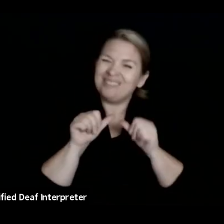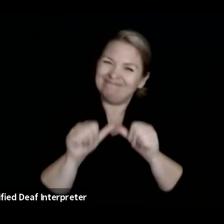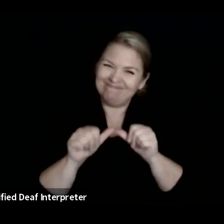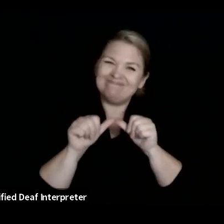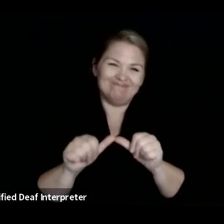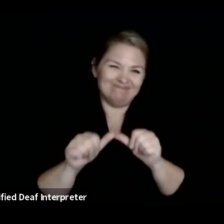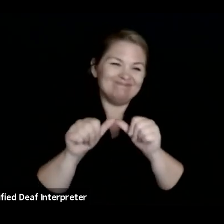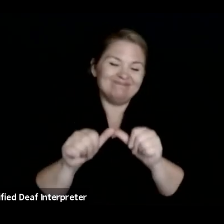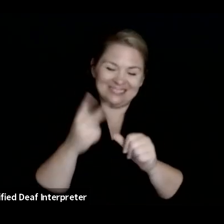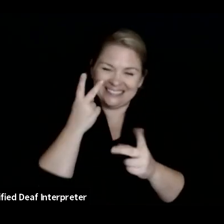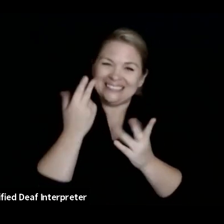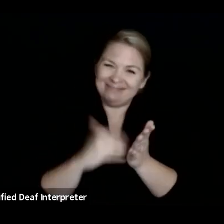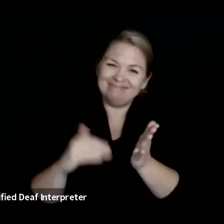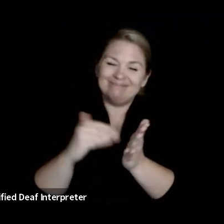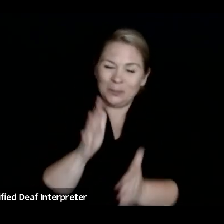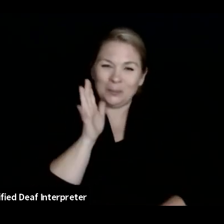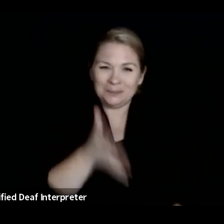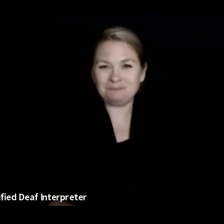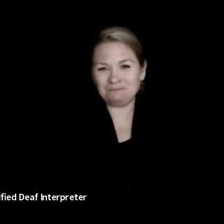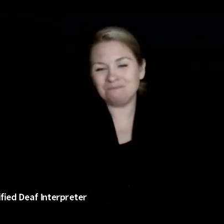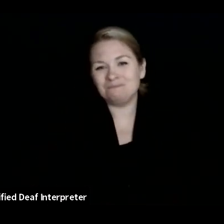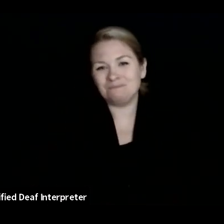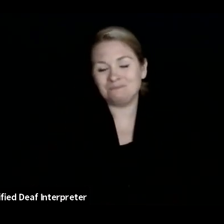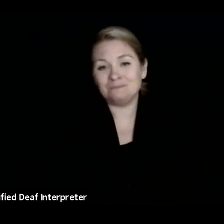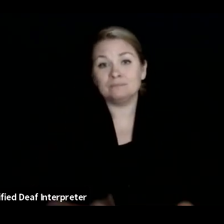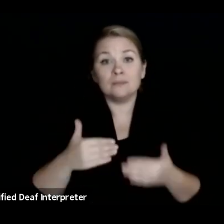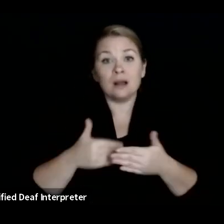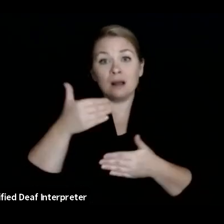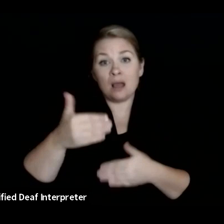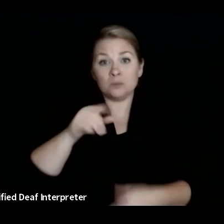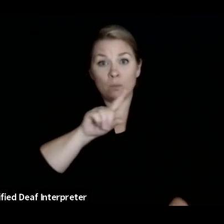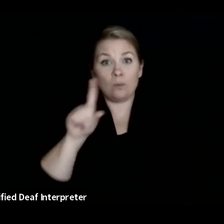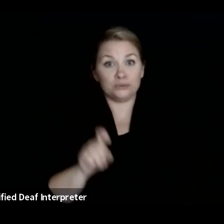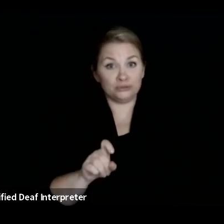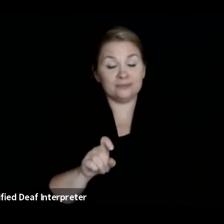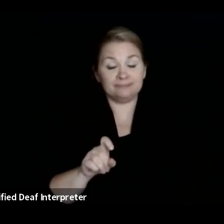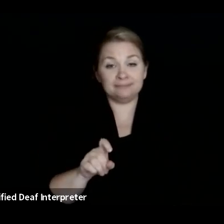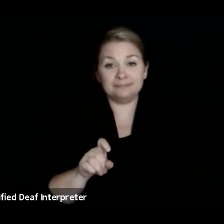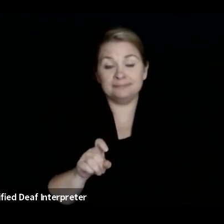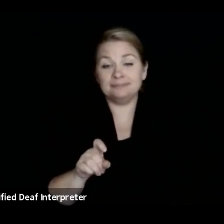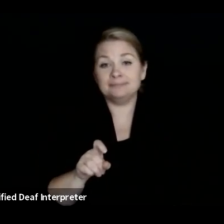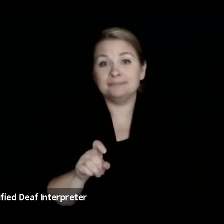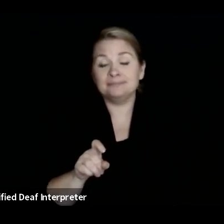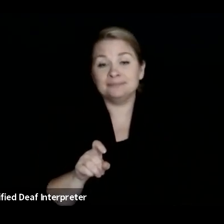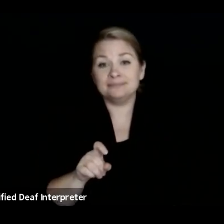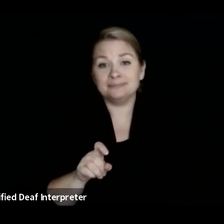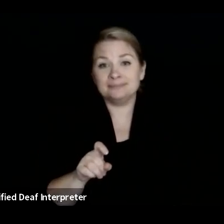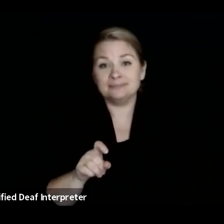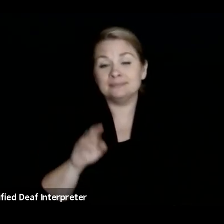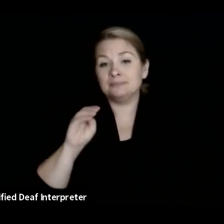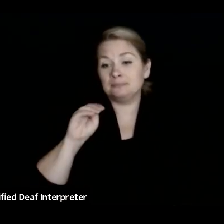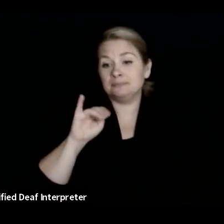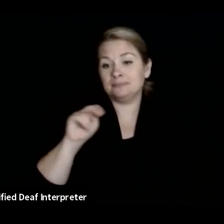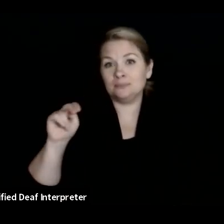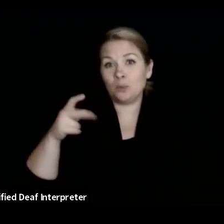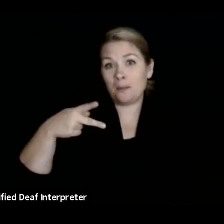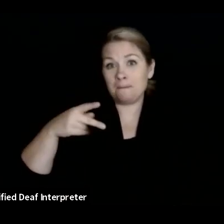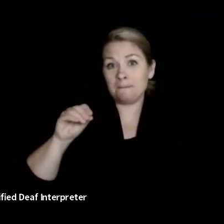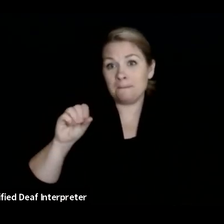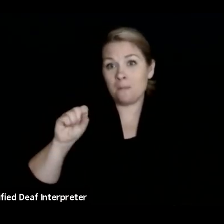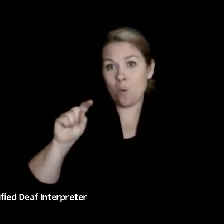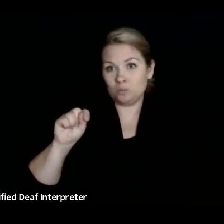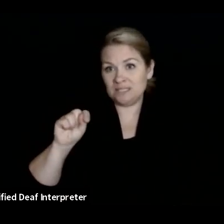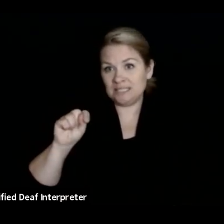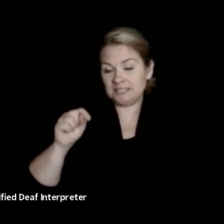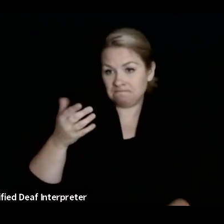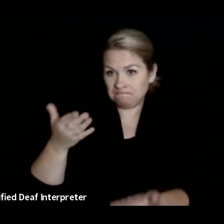Next question is from the line of Greta Cole of Mintos. Your line is open. Hi, I've got a question about testing. We're hearing